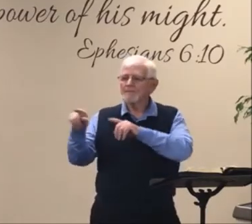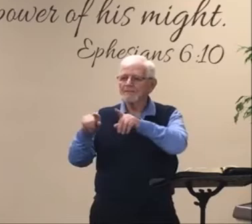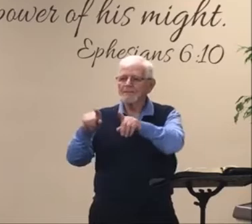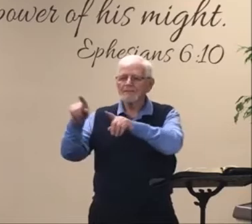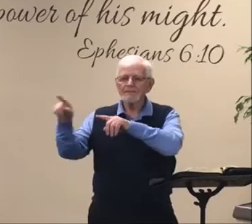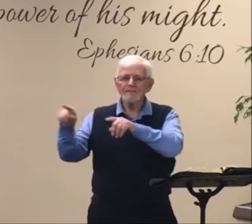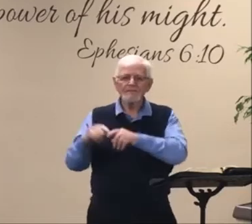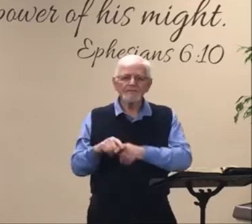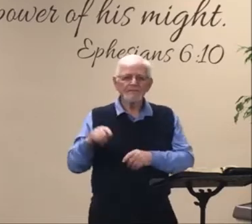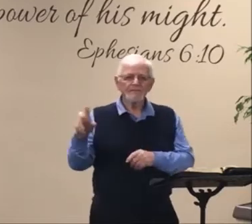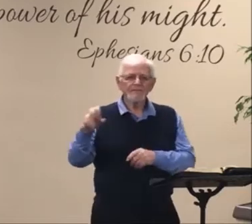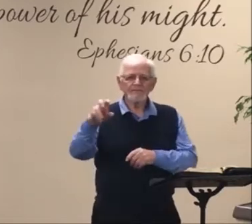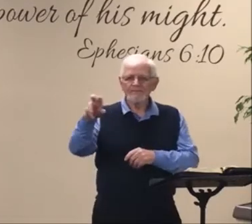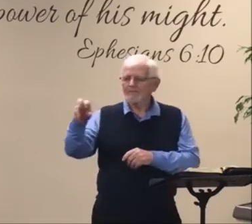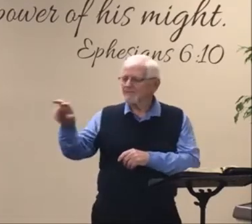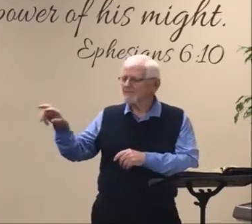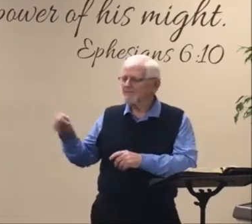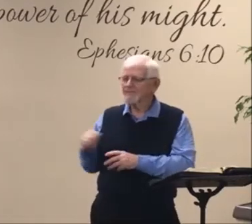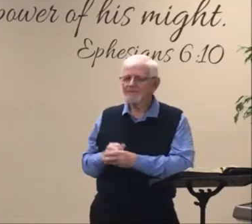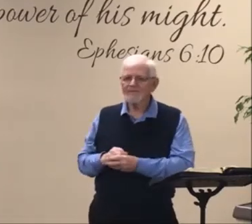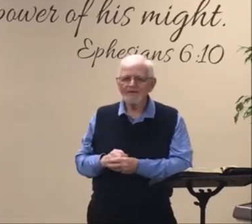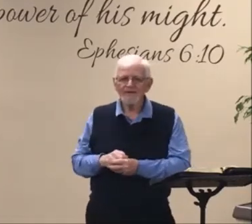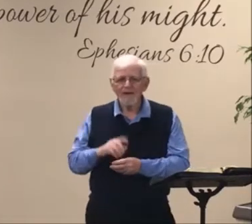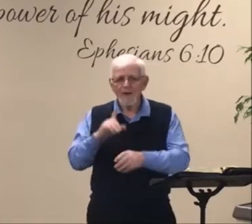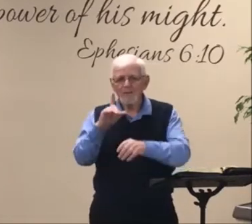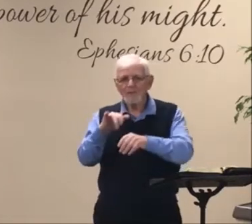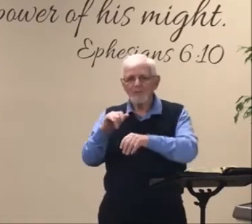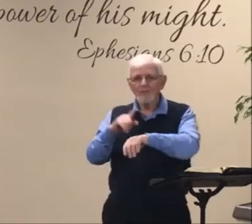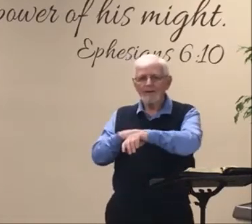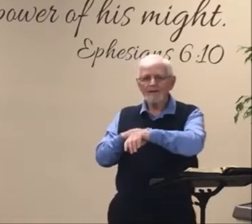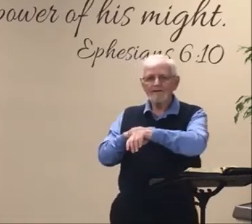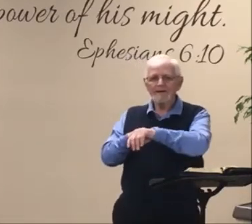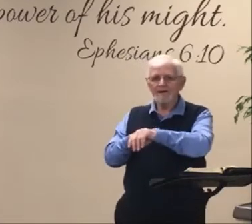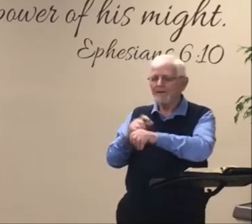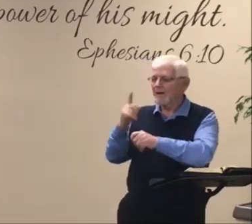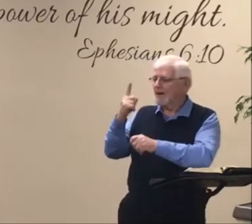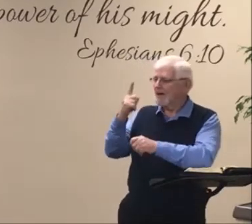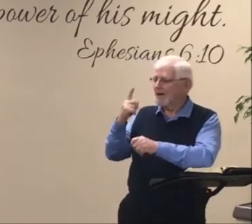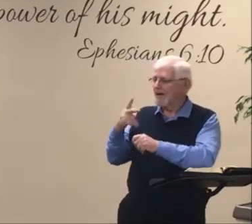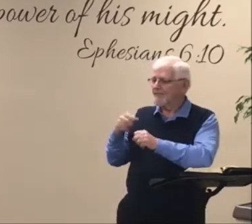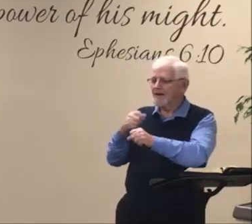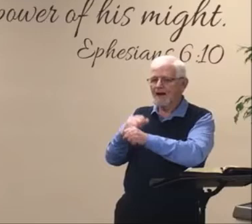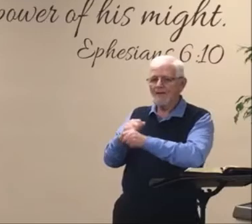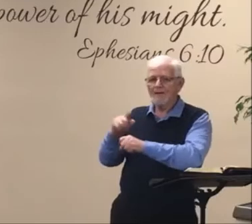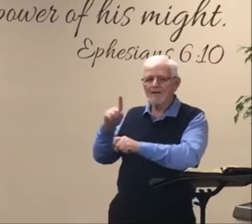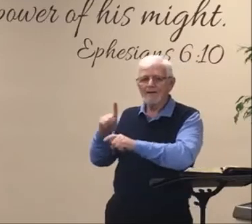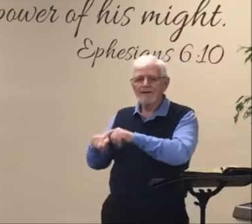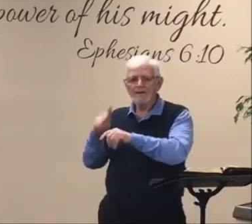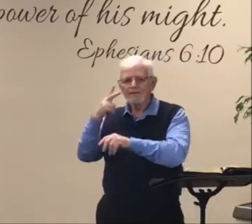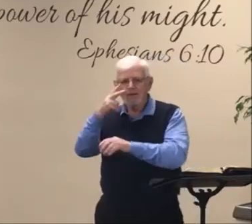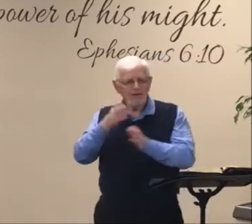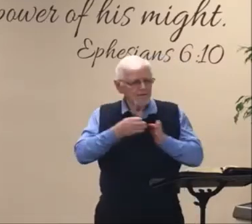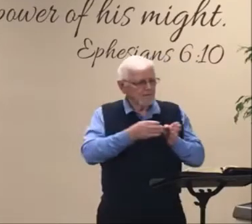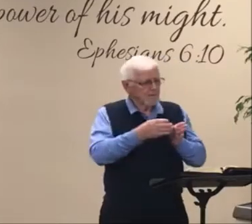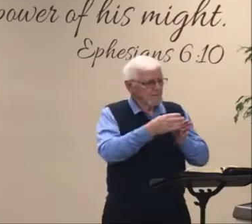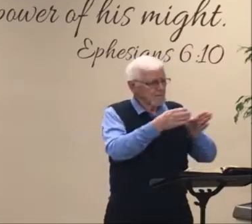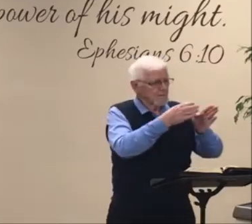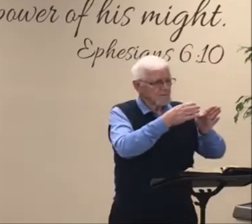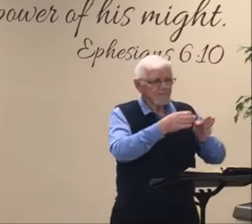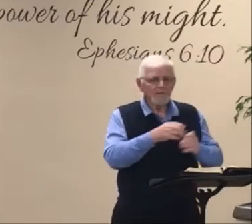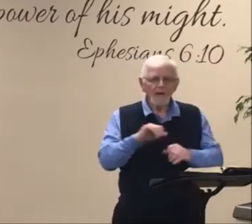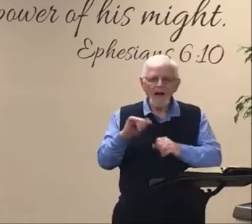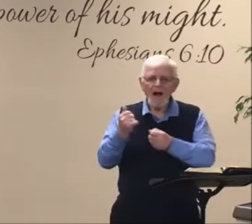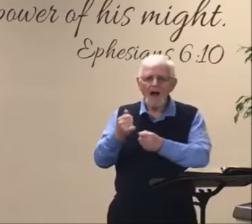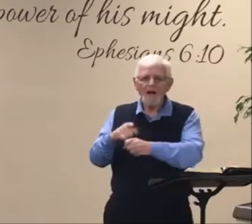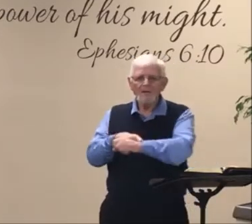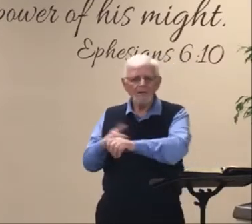start picking over here, and then you're like, oh, I see some over there. And by the time it's been half an hour, you can't even see the trail anymore. And guess how long it